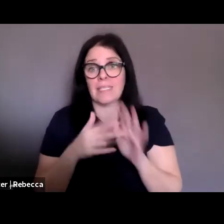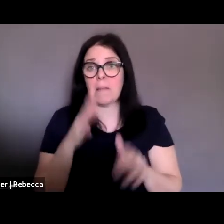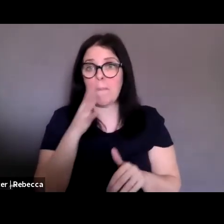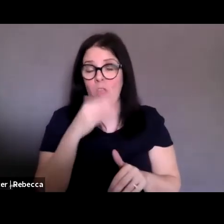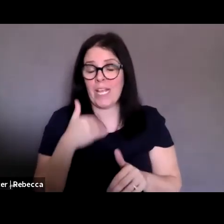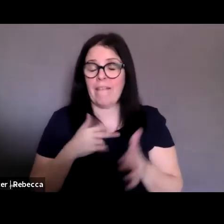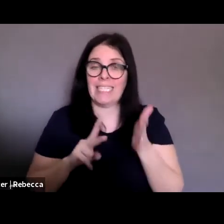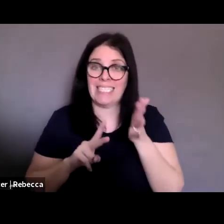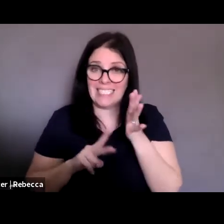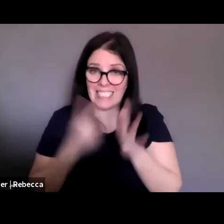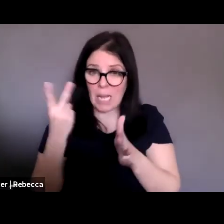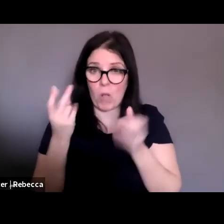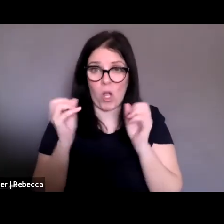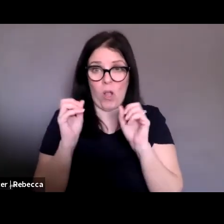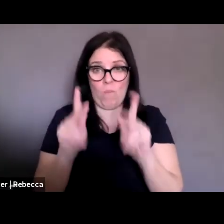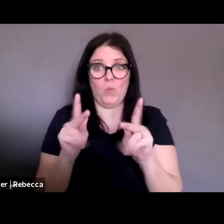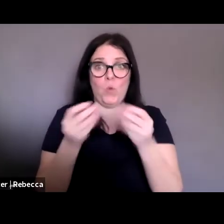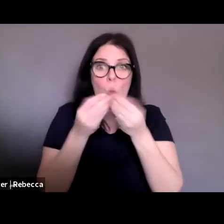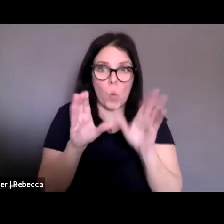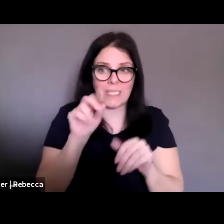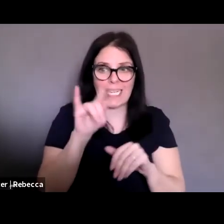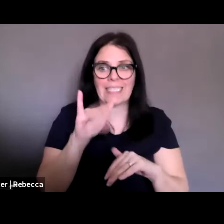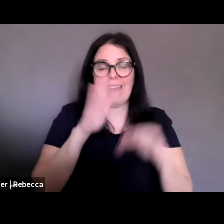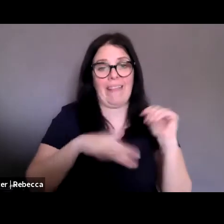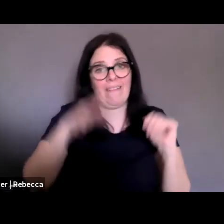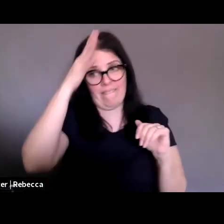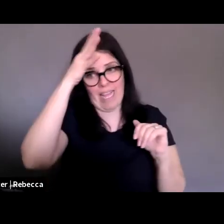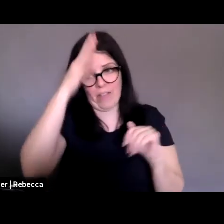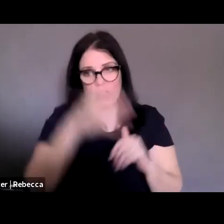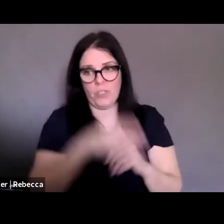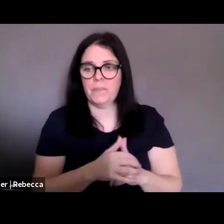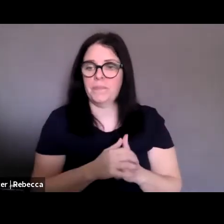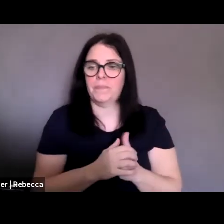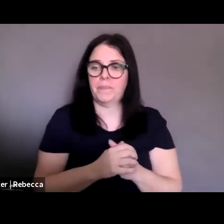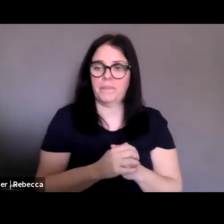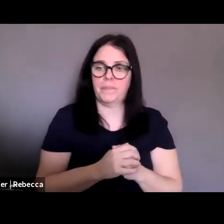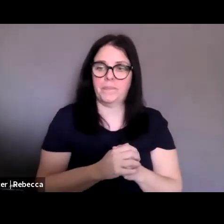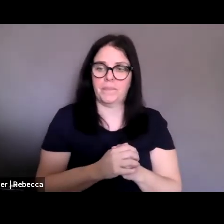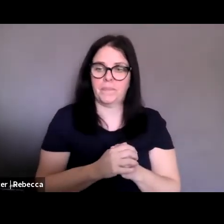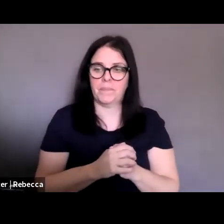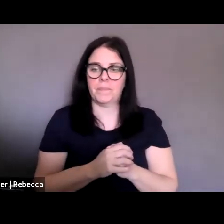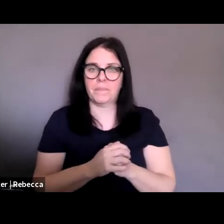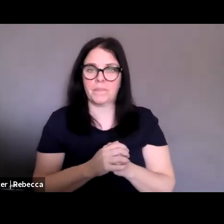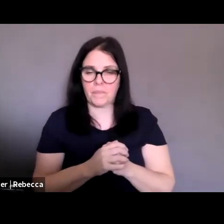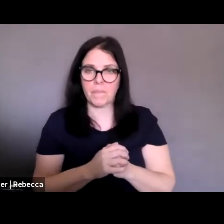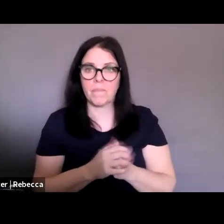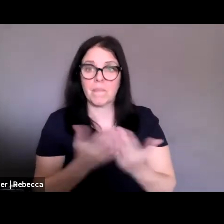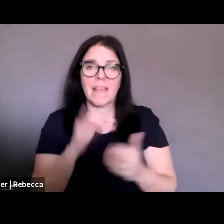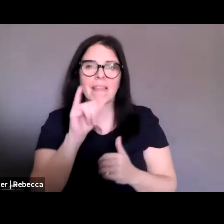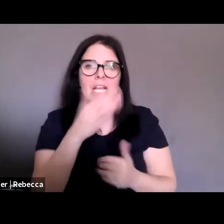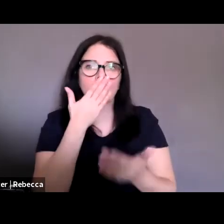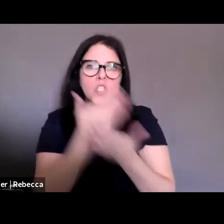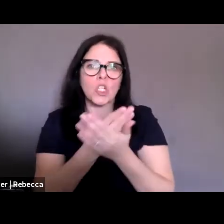of losing custody compared to fathers when they're accused of alienation. So a pretty good confirmation of what we, I think most of